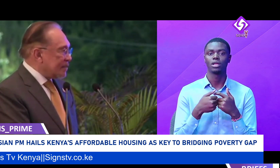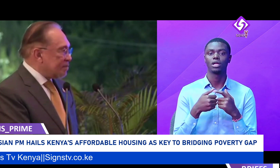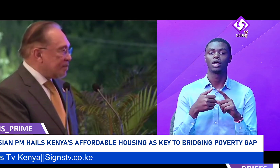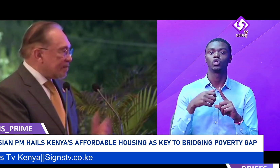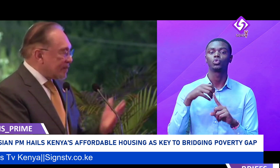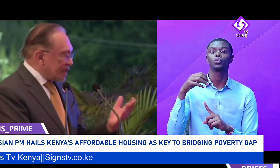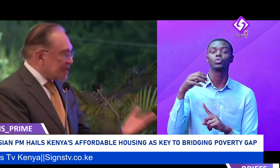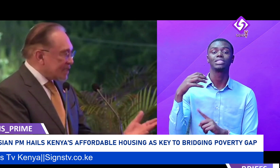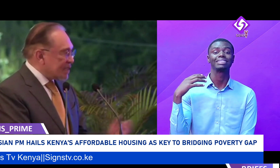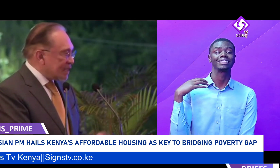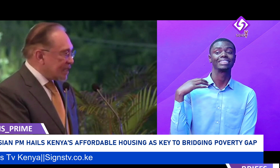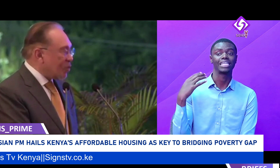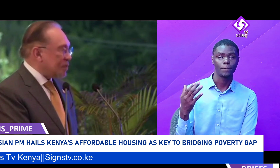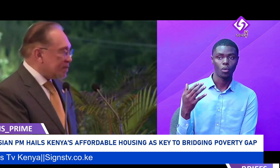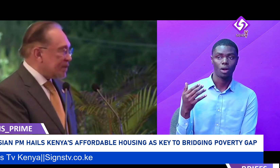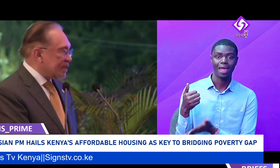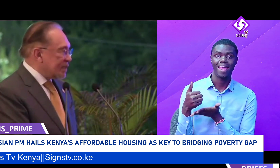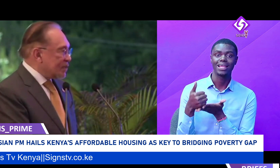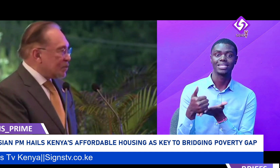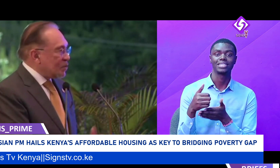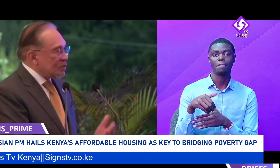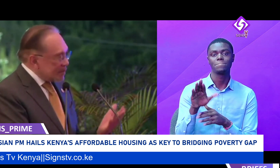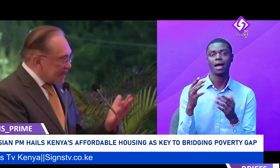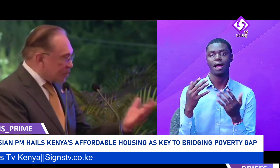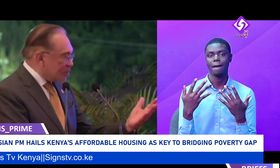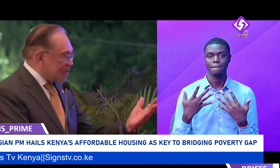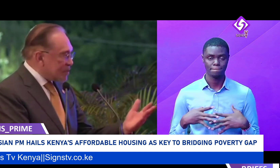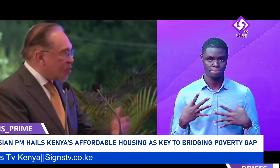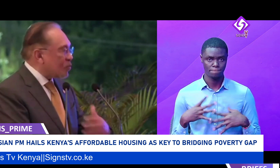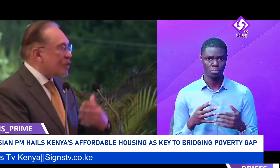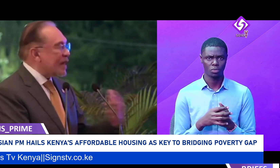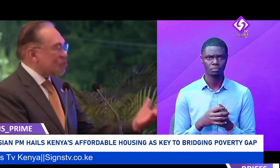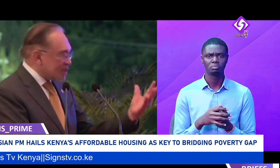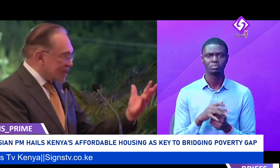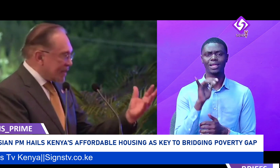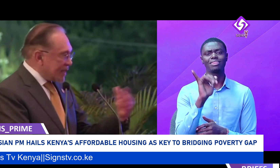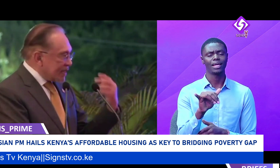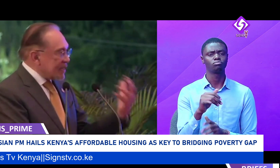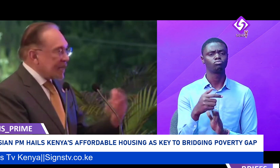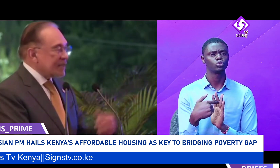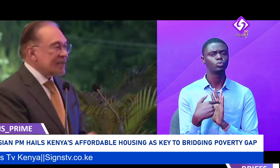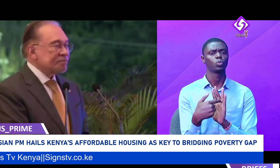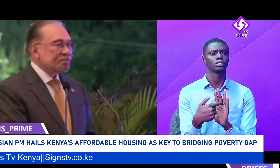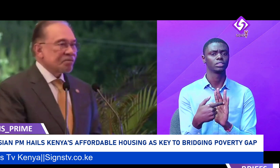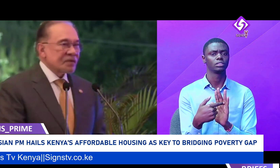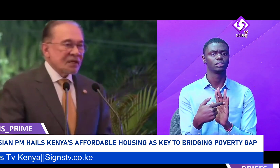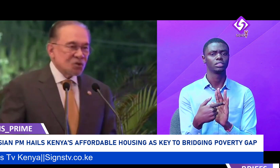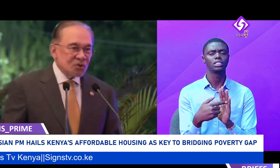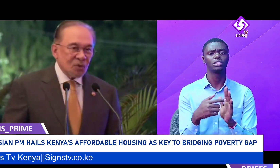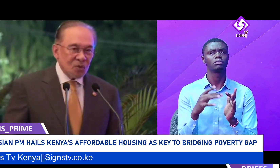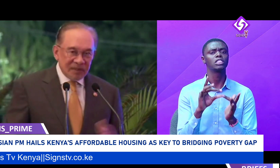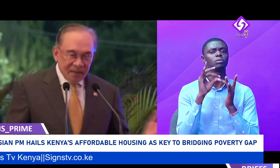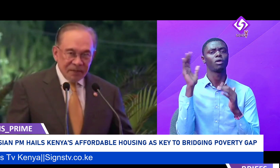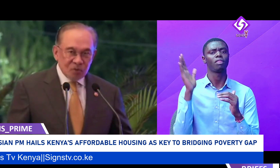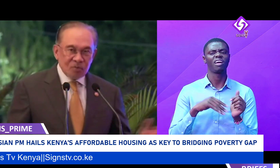and assist your people. So that to me is more pronounced than the other issues